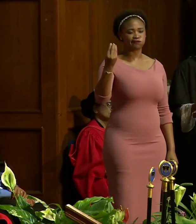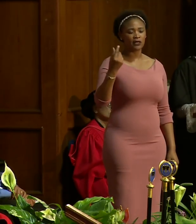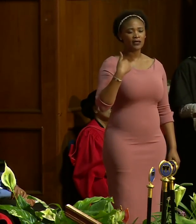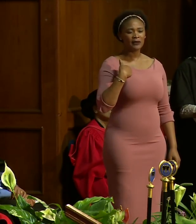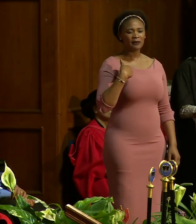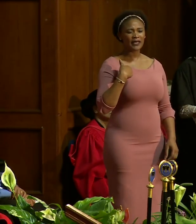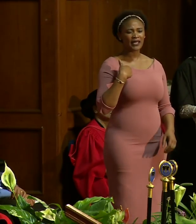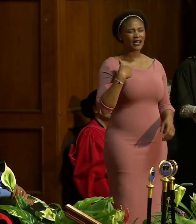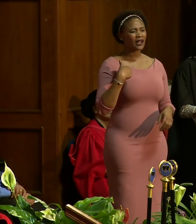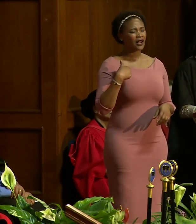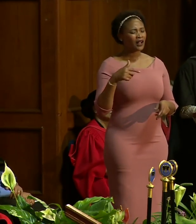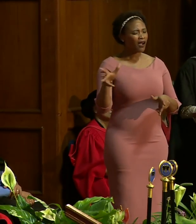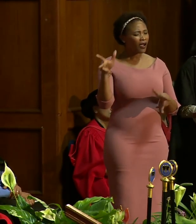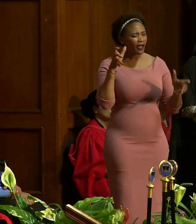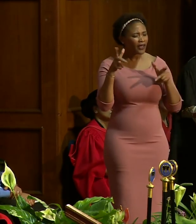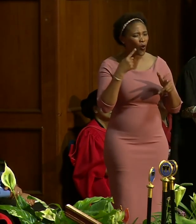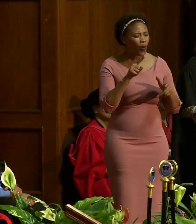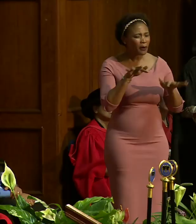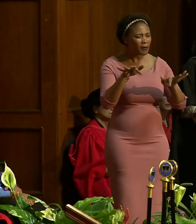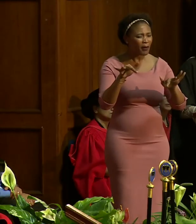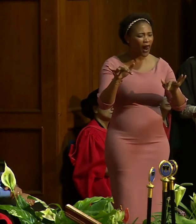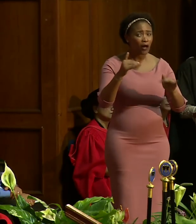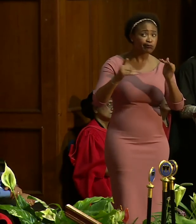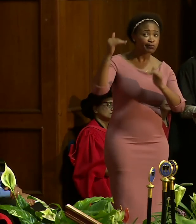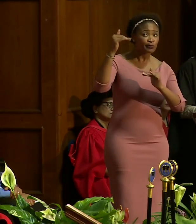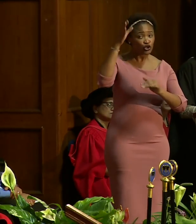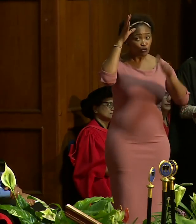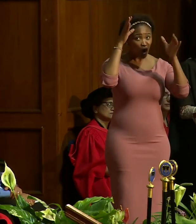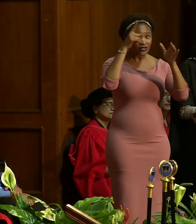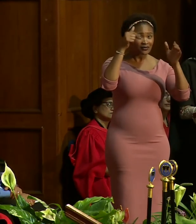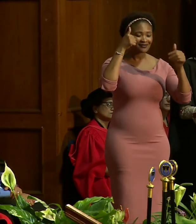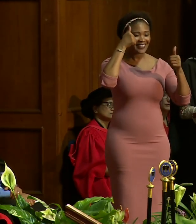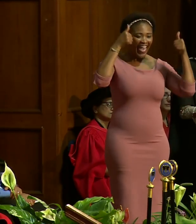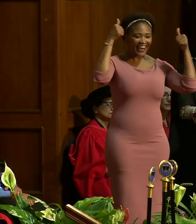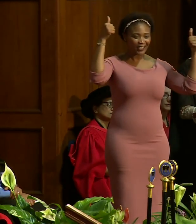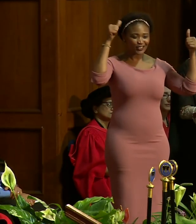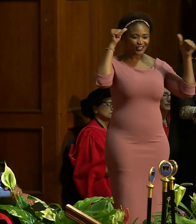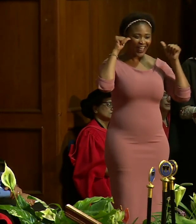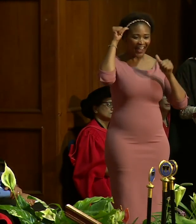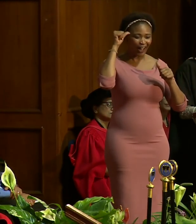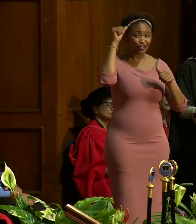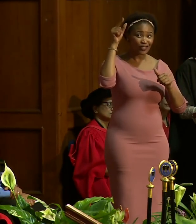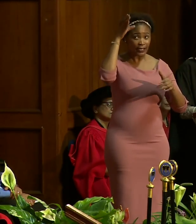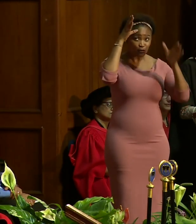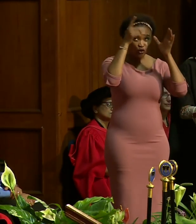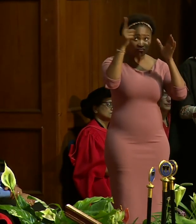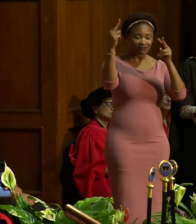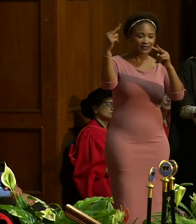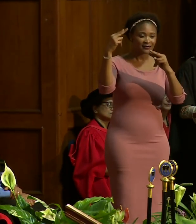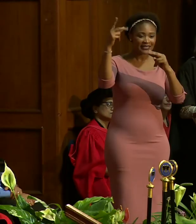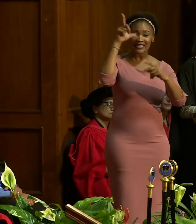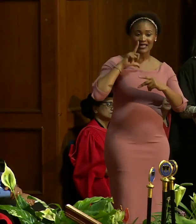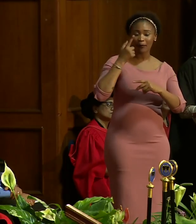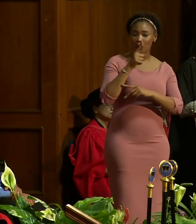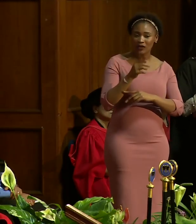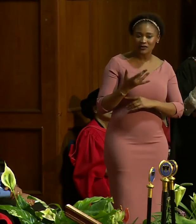probably I was told by people older than me, smarter than me, you know, the adults, the smart ones, that, you